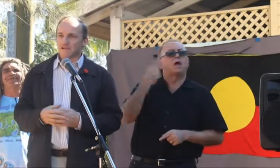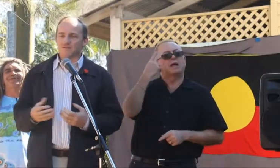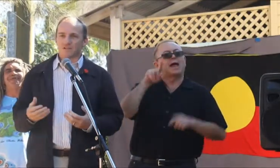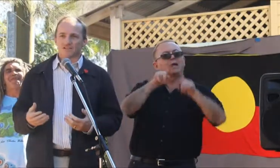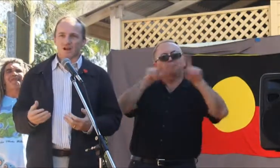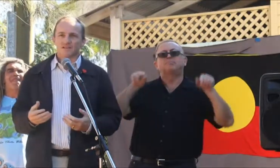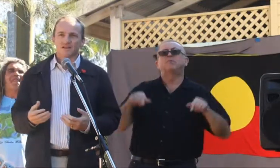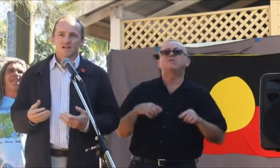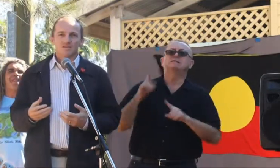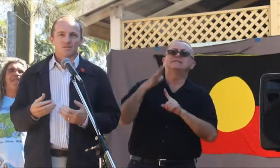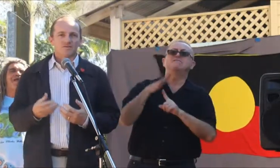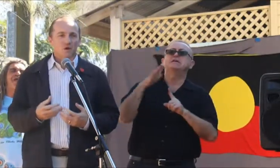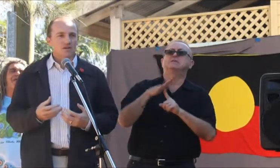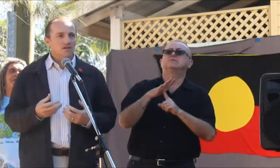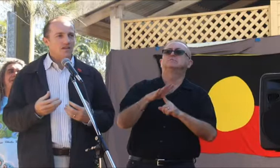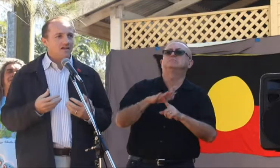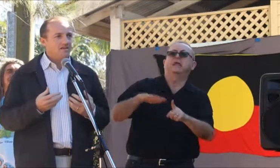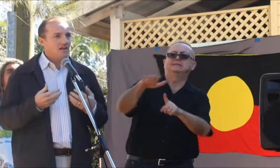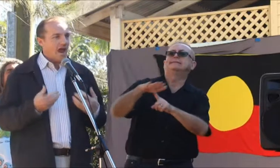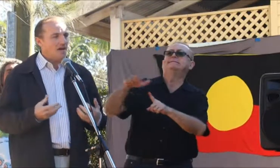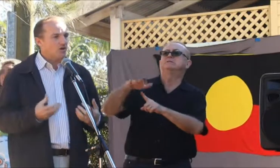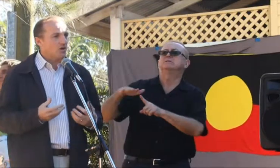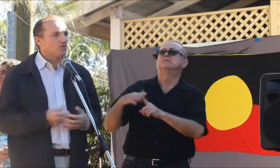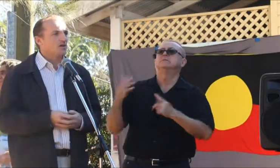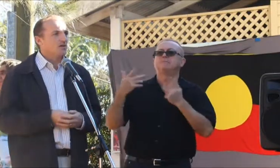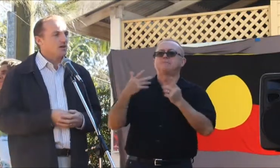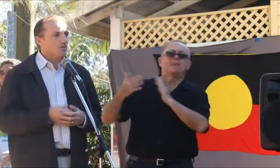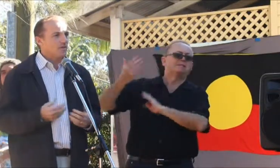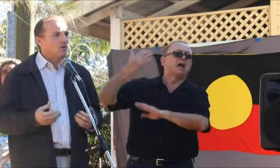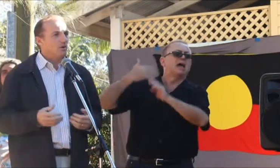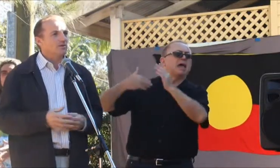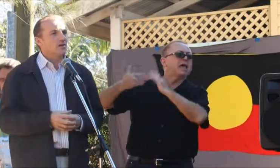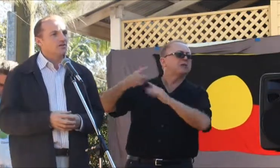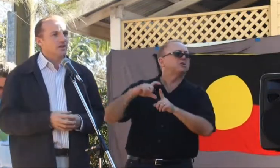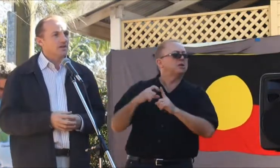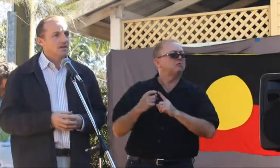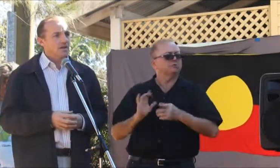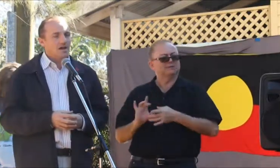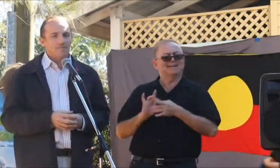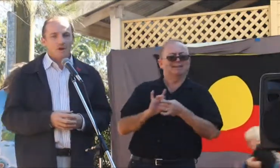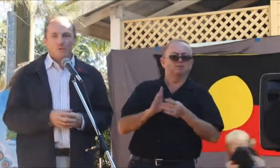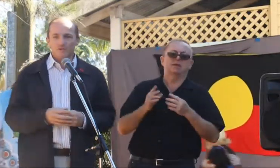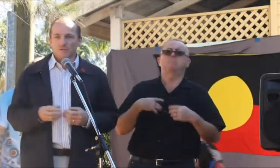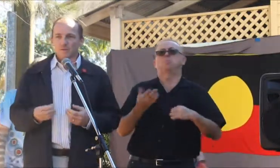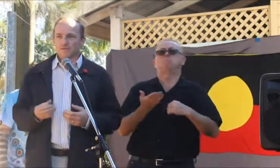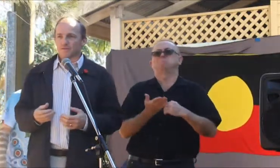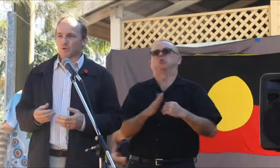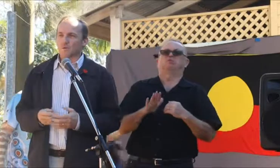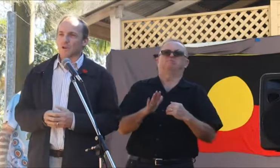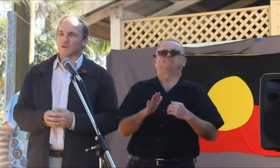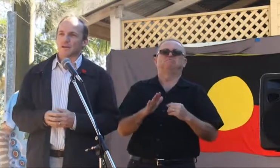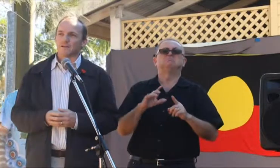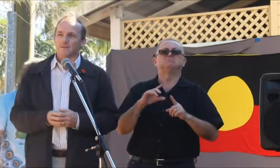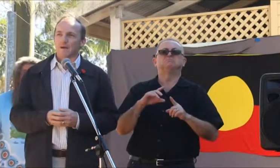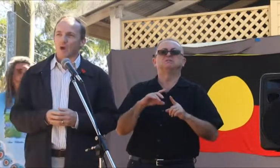our significant sites to invoke that ancient culture with our more modern culture. I'm also in the process of talking